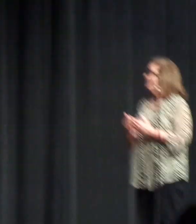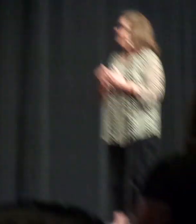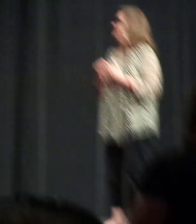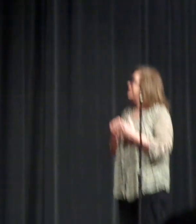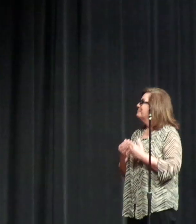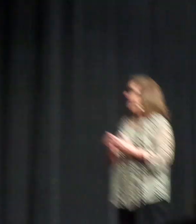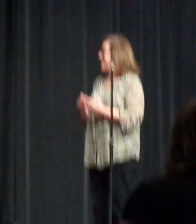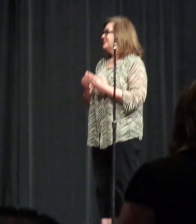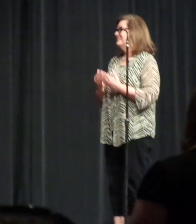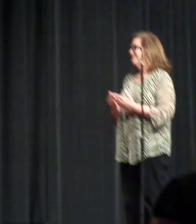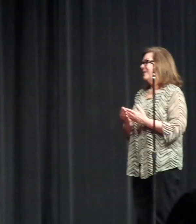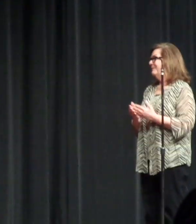is compassion for others.